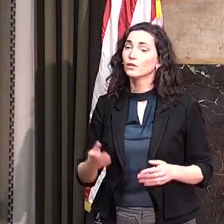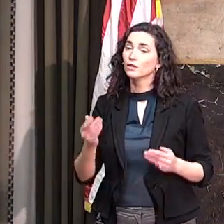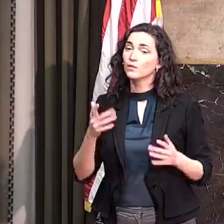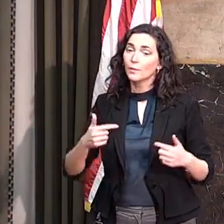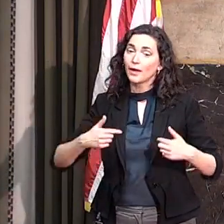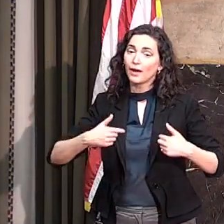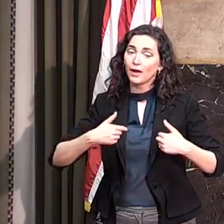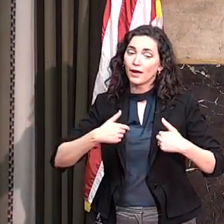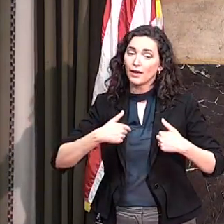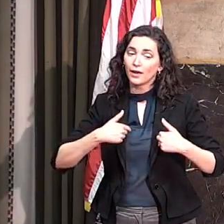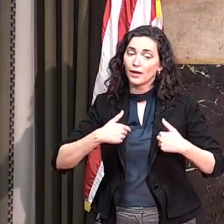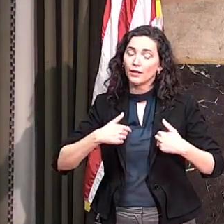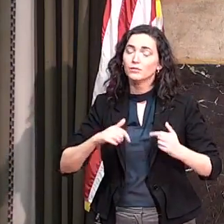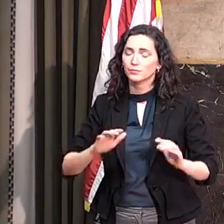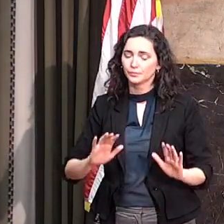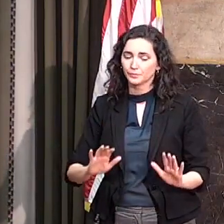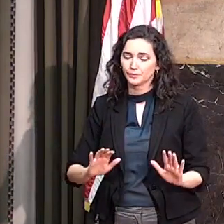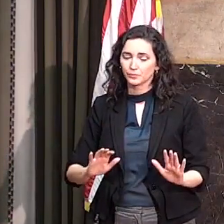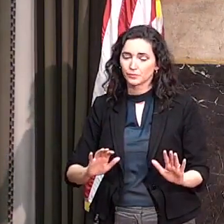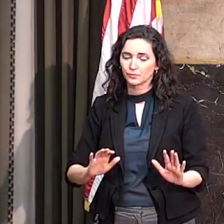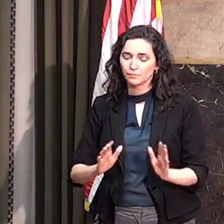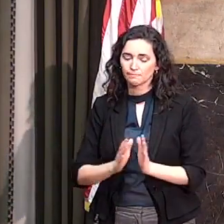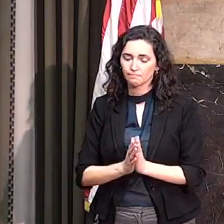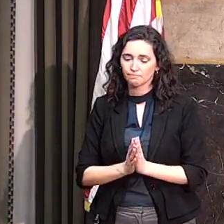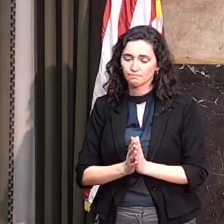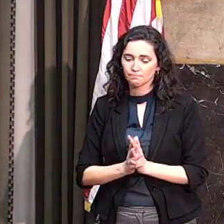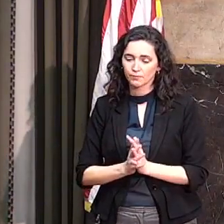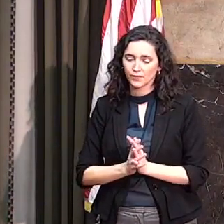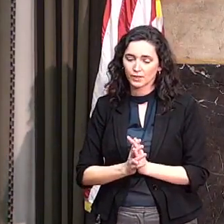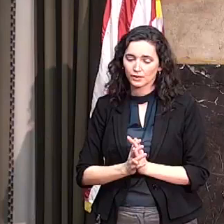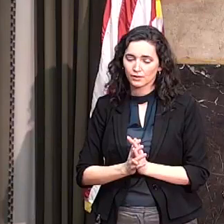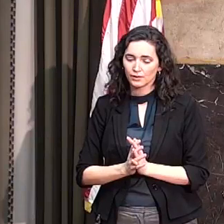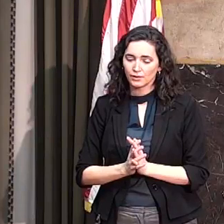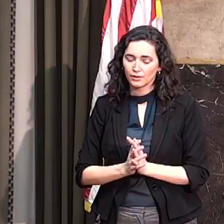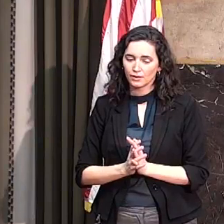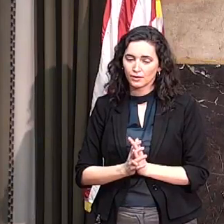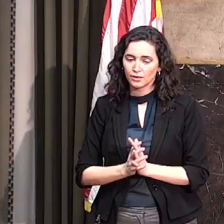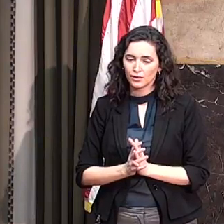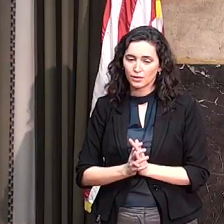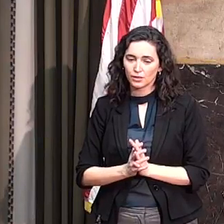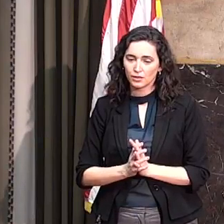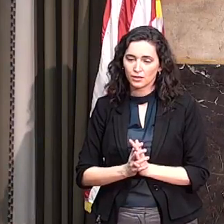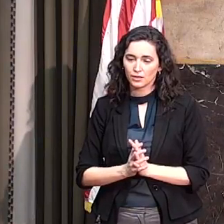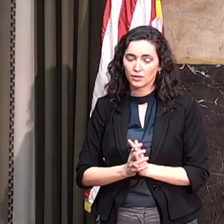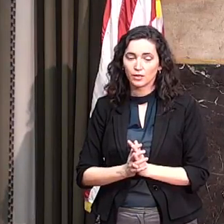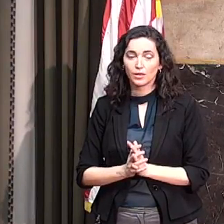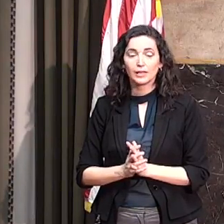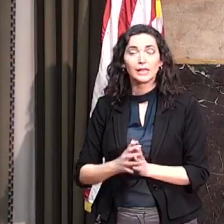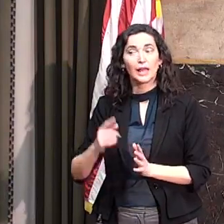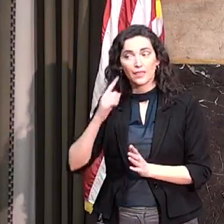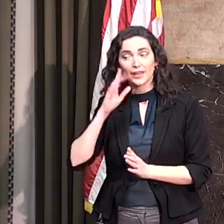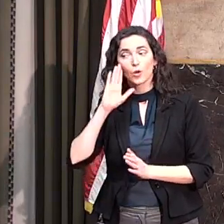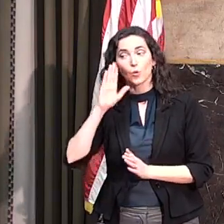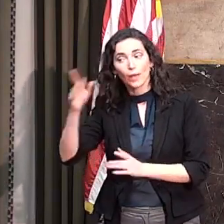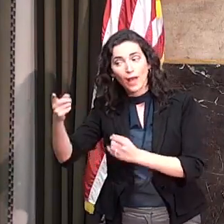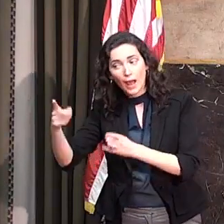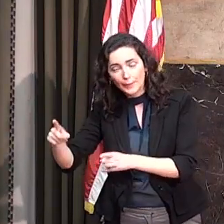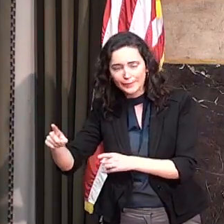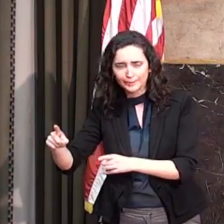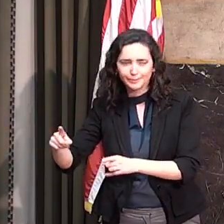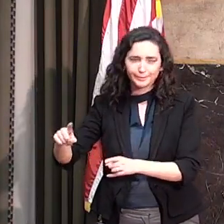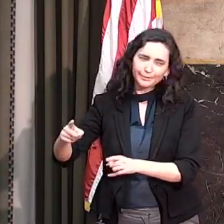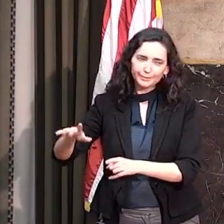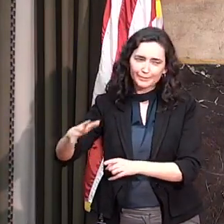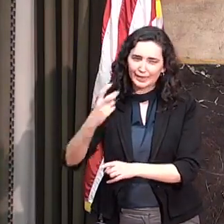do, while I think it may be not a likely outcome, I do have hope that